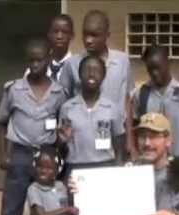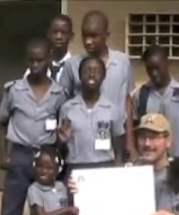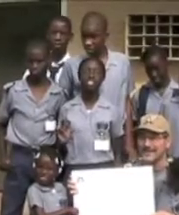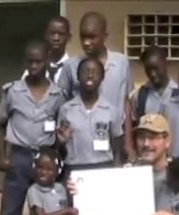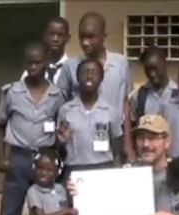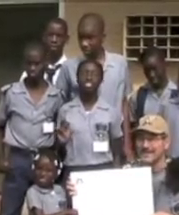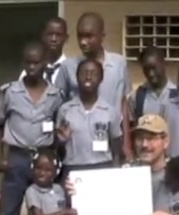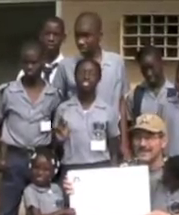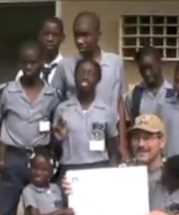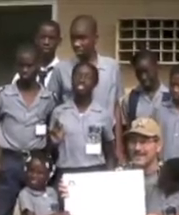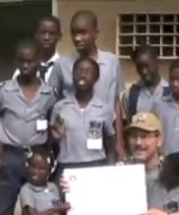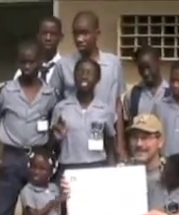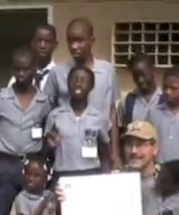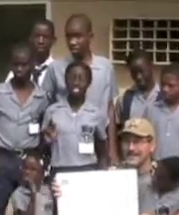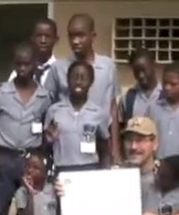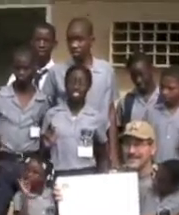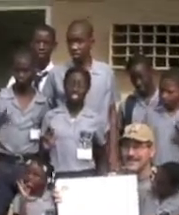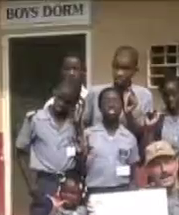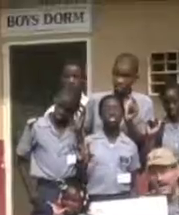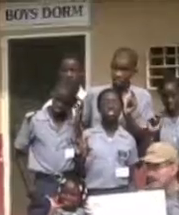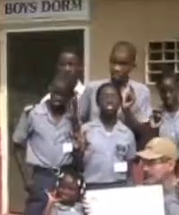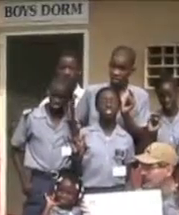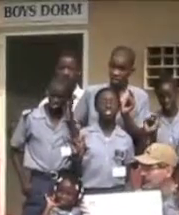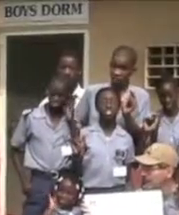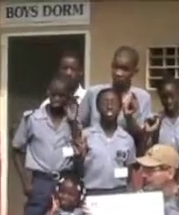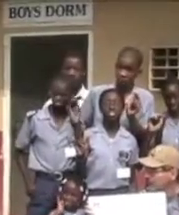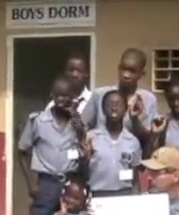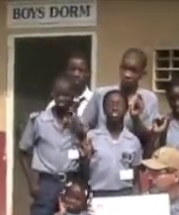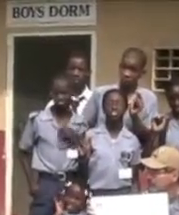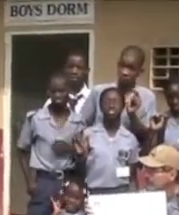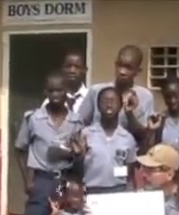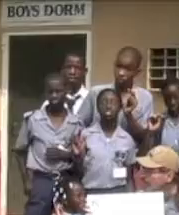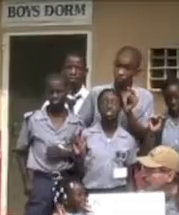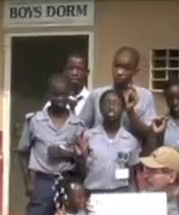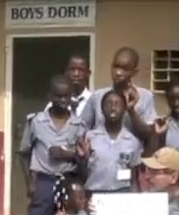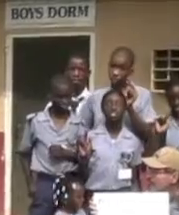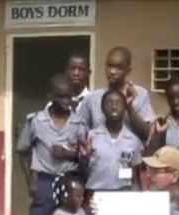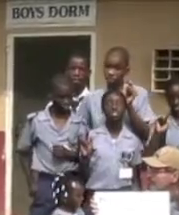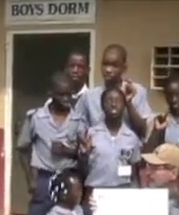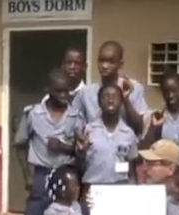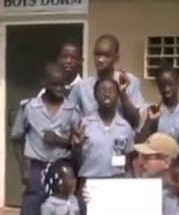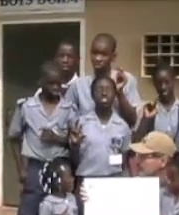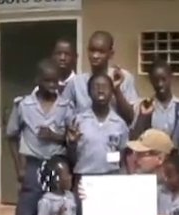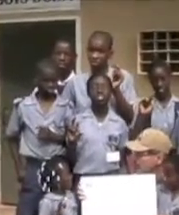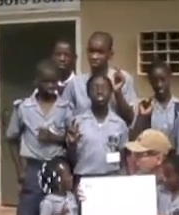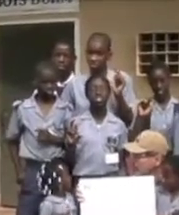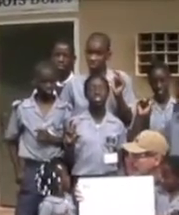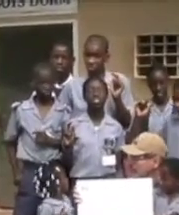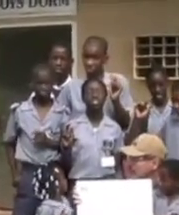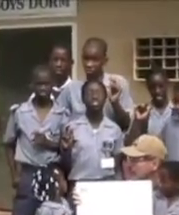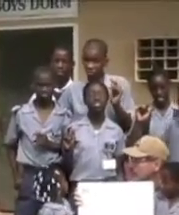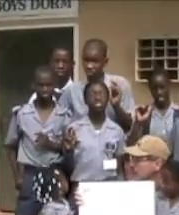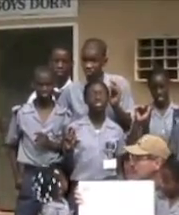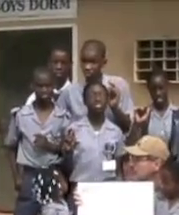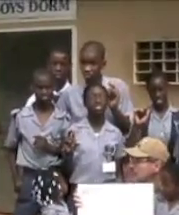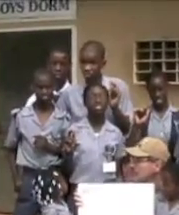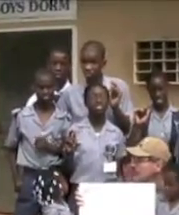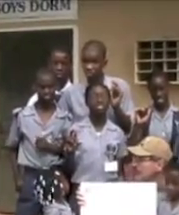Oops. A thousand five hundred and twenty-eight dollars came in for a Christmas offering, from Christmas Eve at